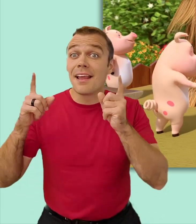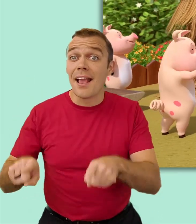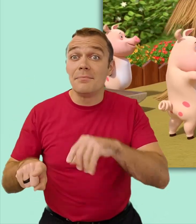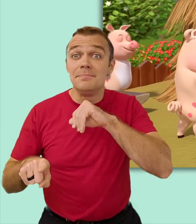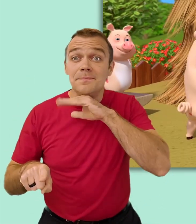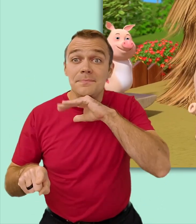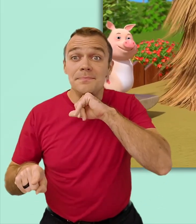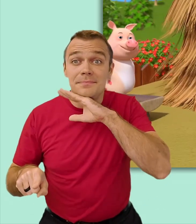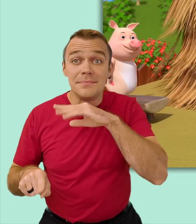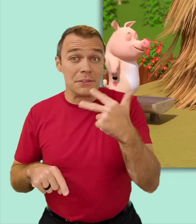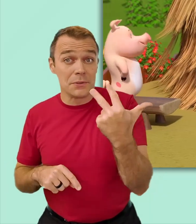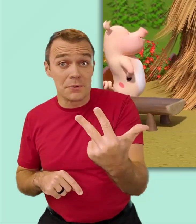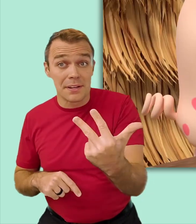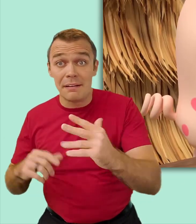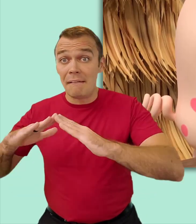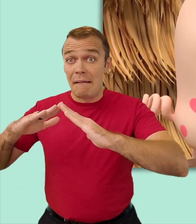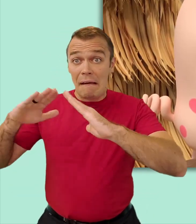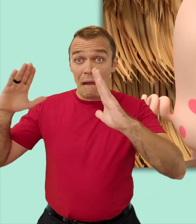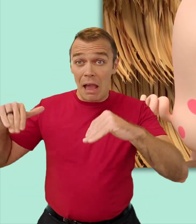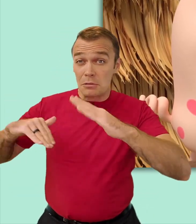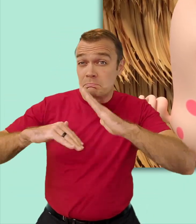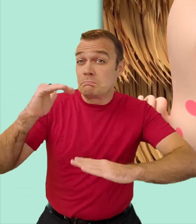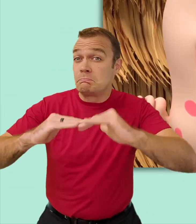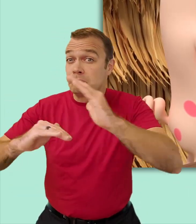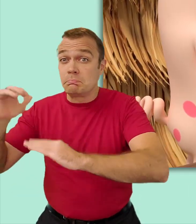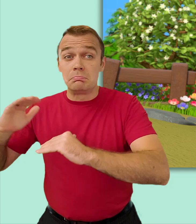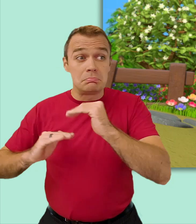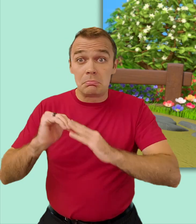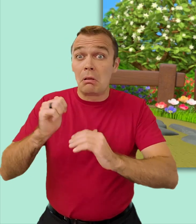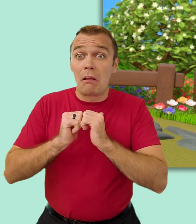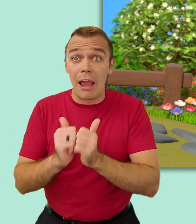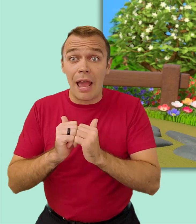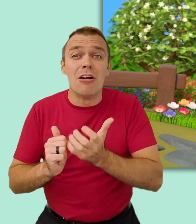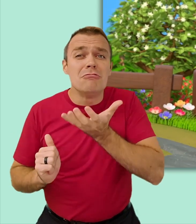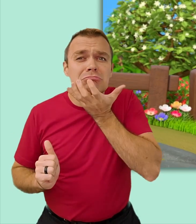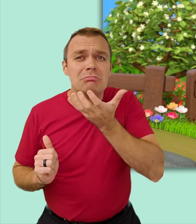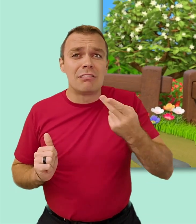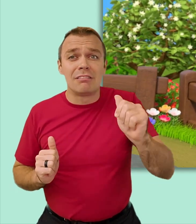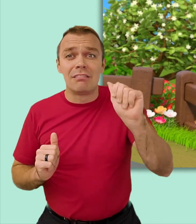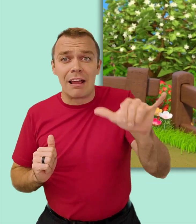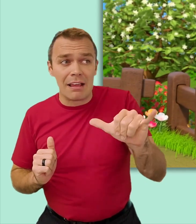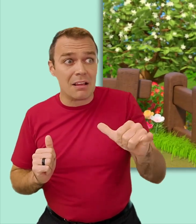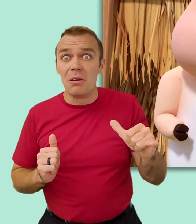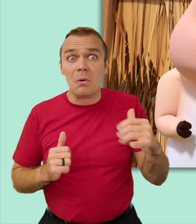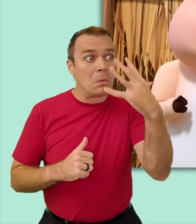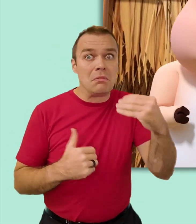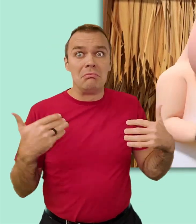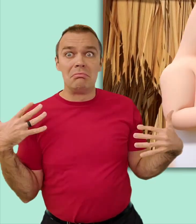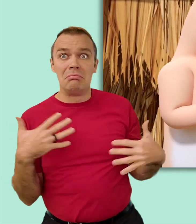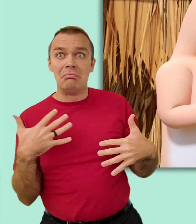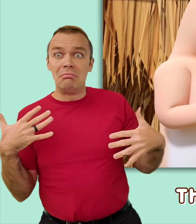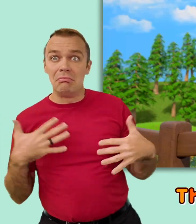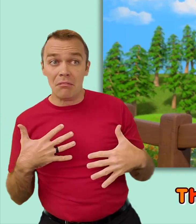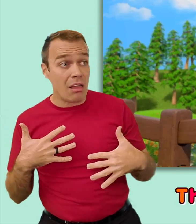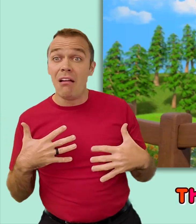Three little piggies made their houses out of hay, hoping to ward off the bad wolf. Oh